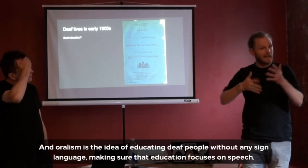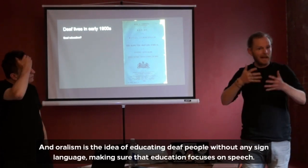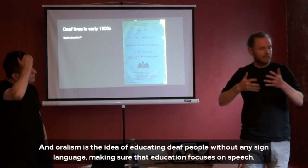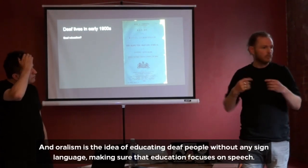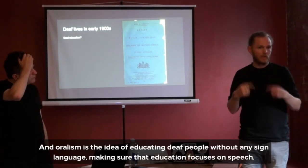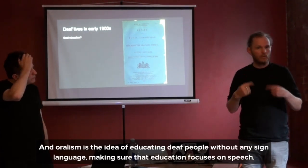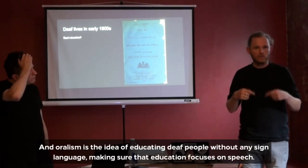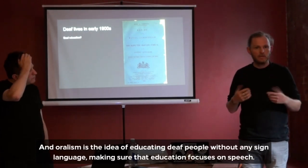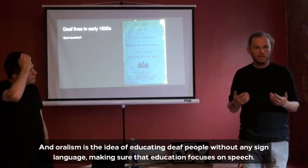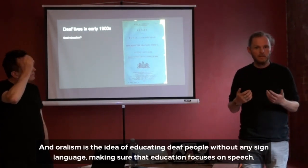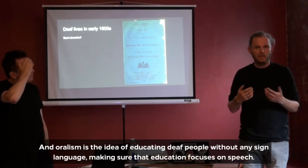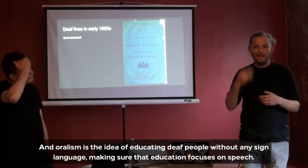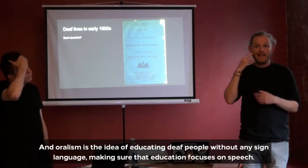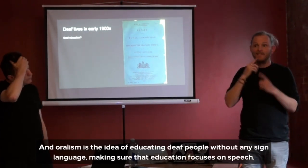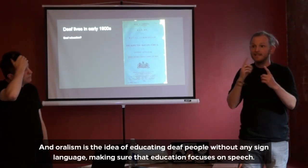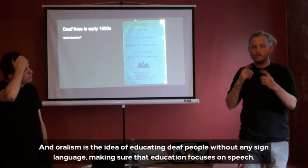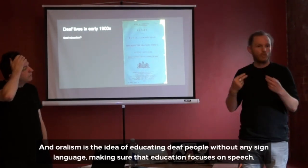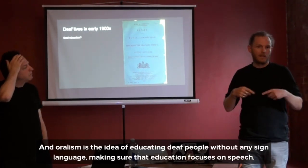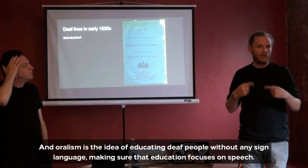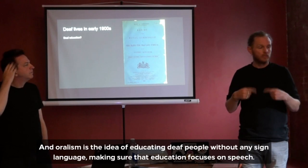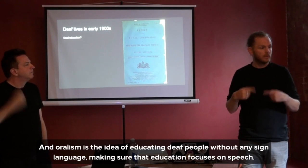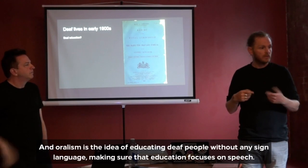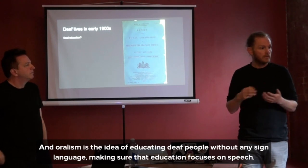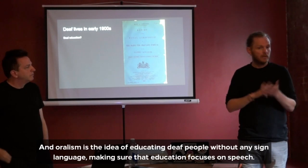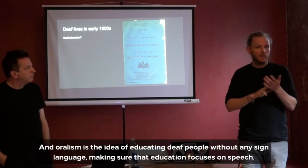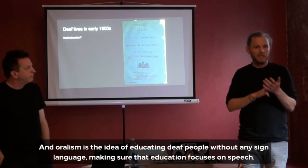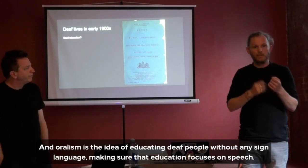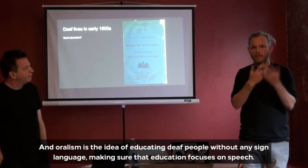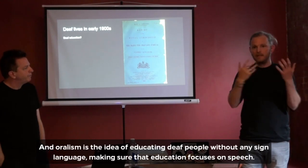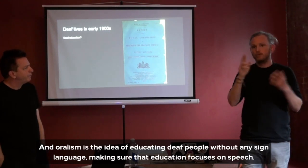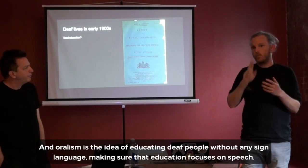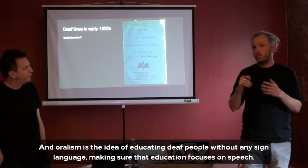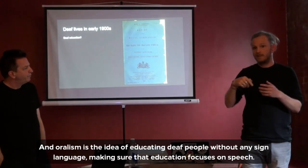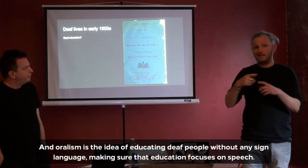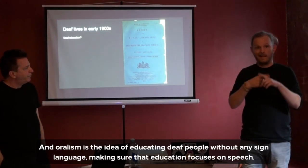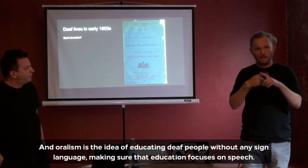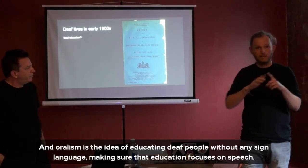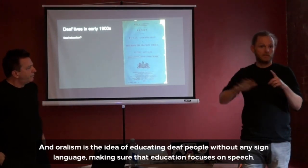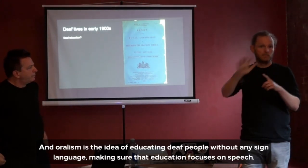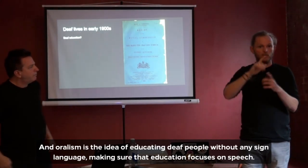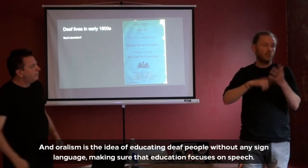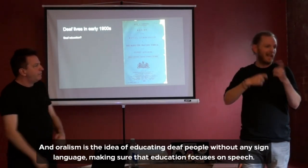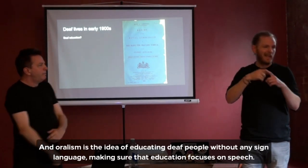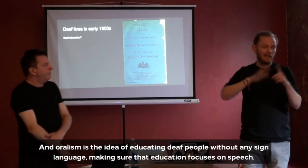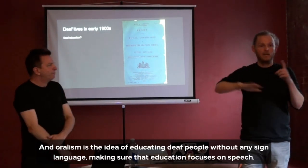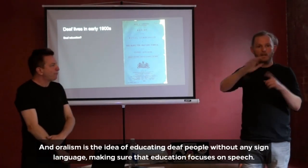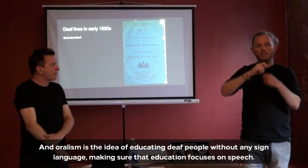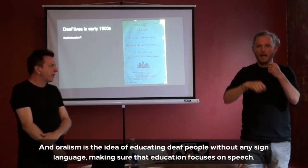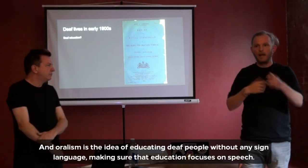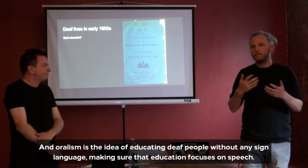is the idea of educating deaf people without any sign language, making sure that education focuses on speech,